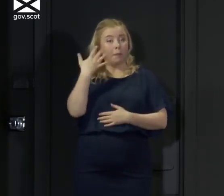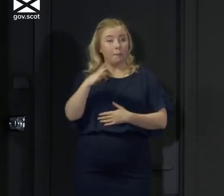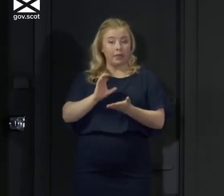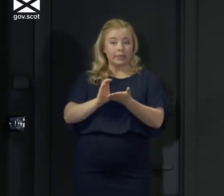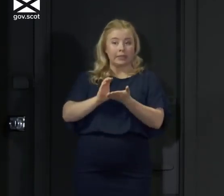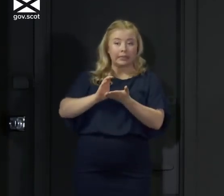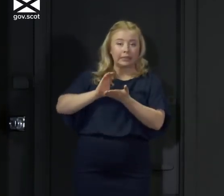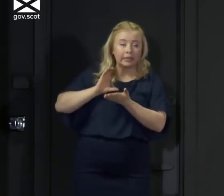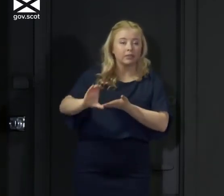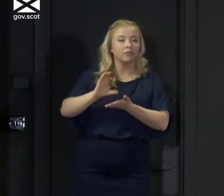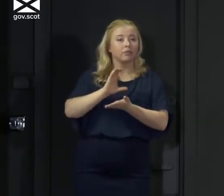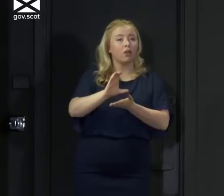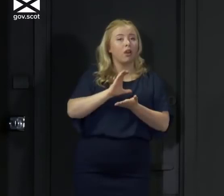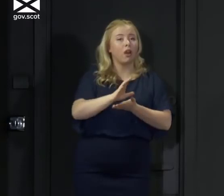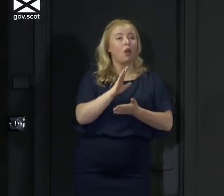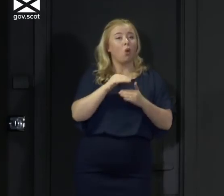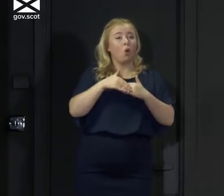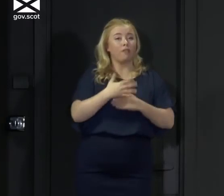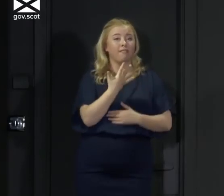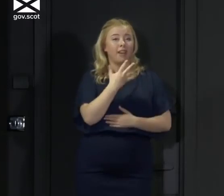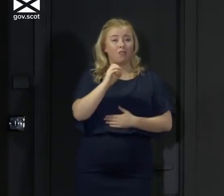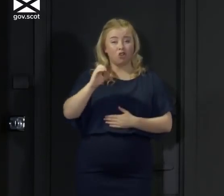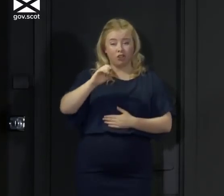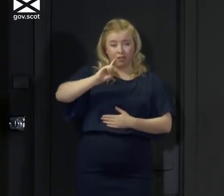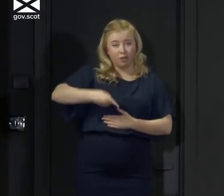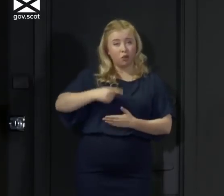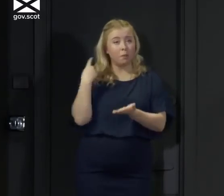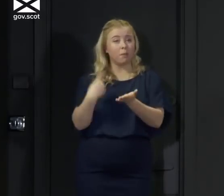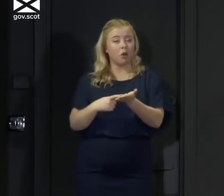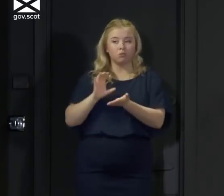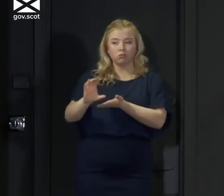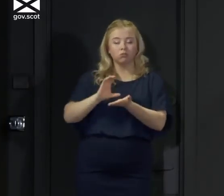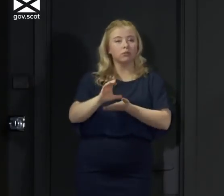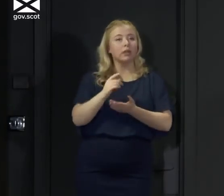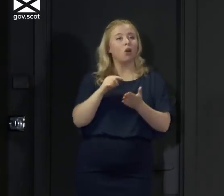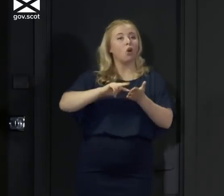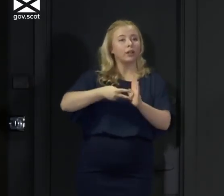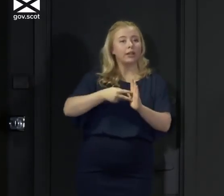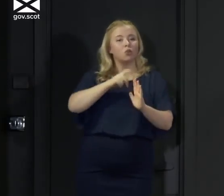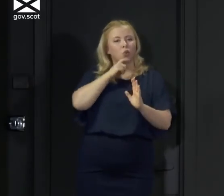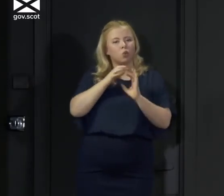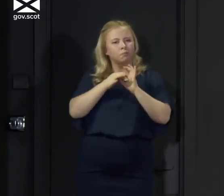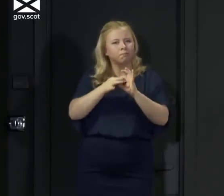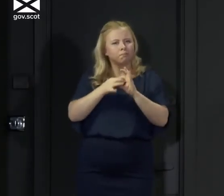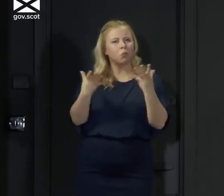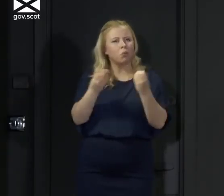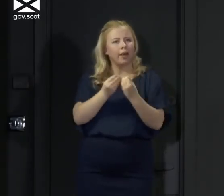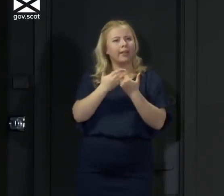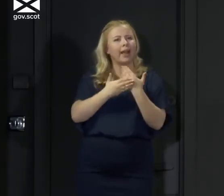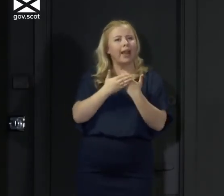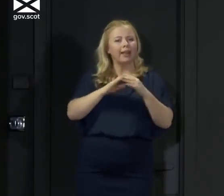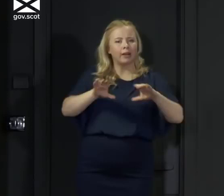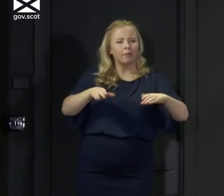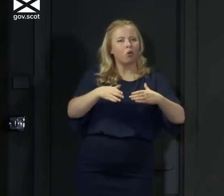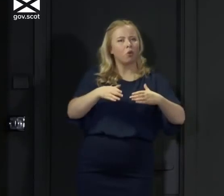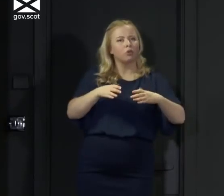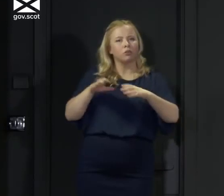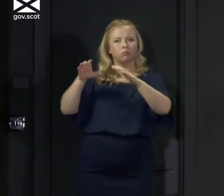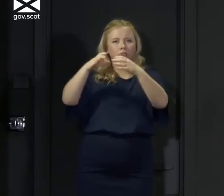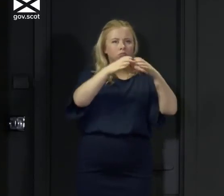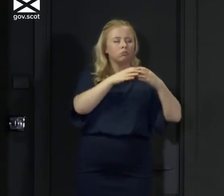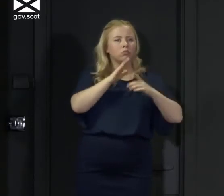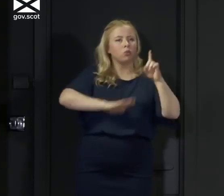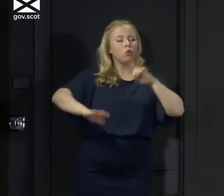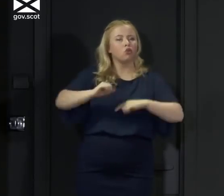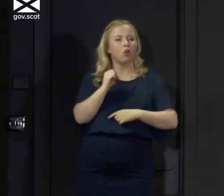than £500,000 to organisations that work directly with ethnic minority groups across Scotland, but we know that we may